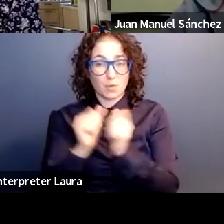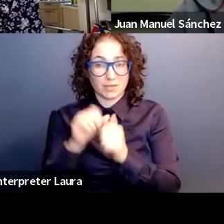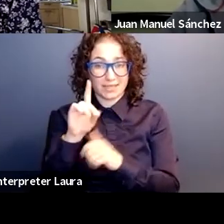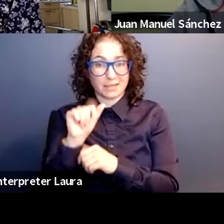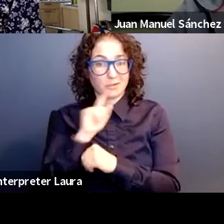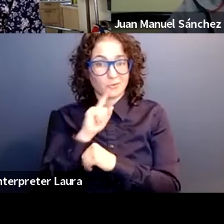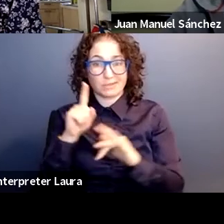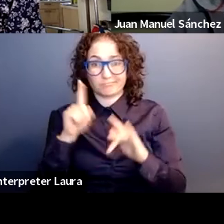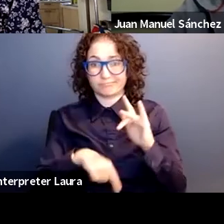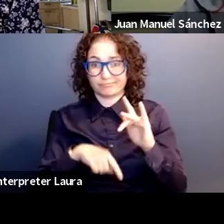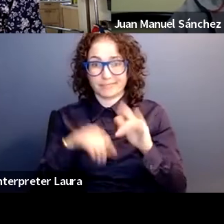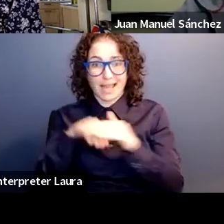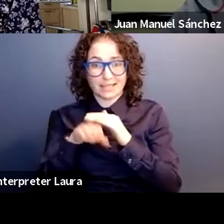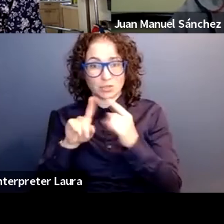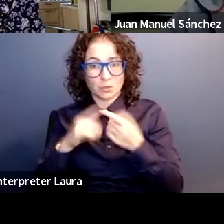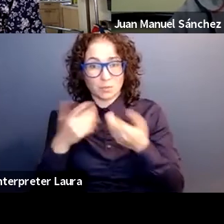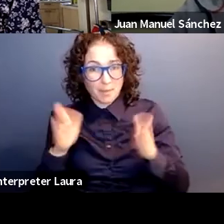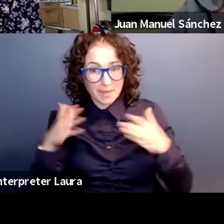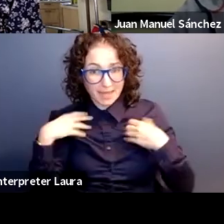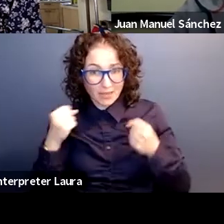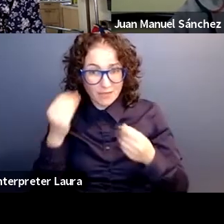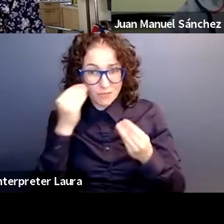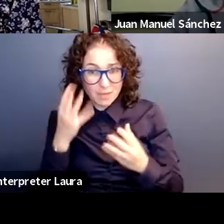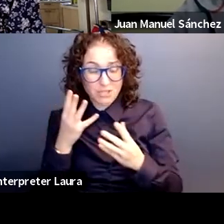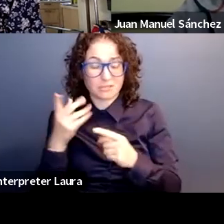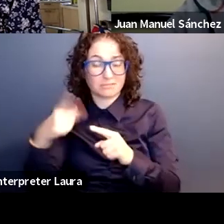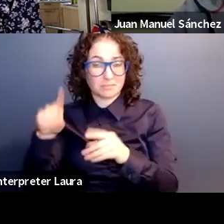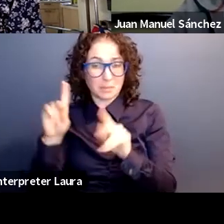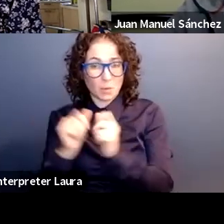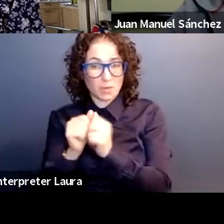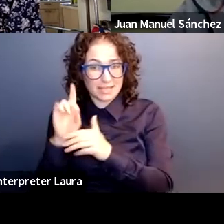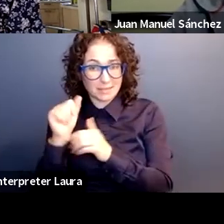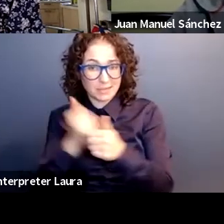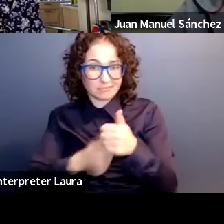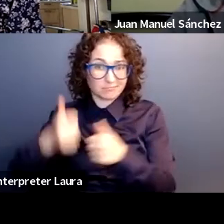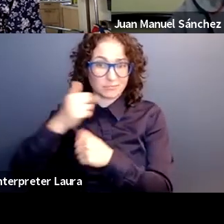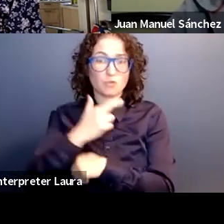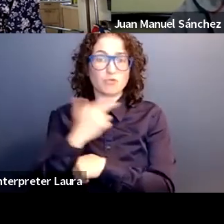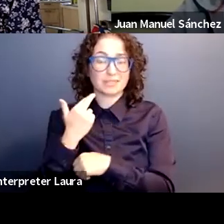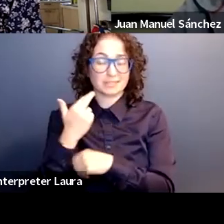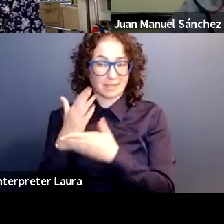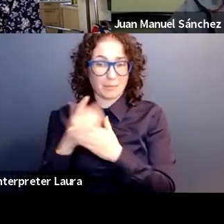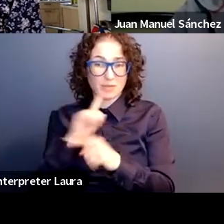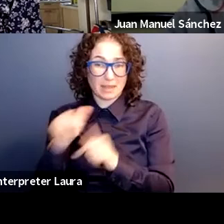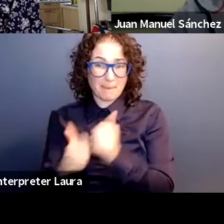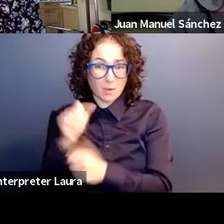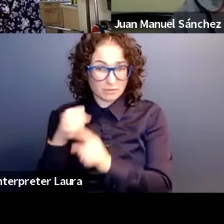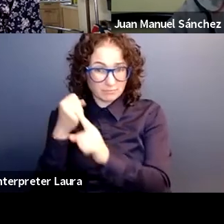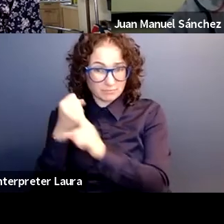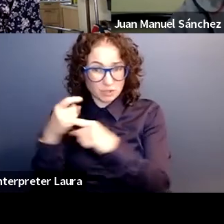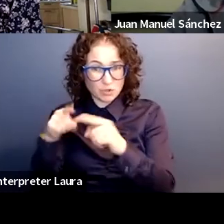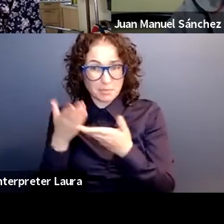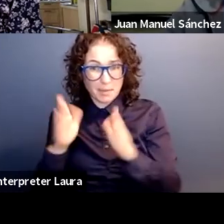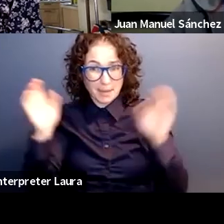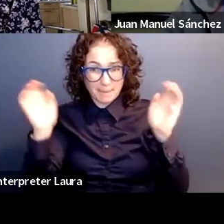to public health information, are at higher risk, and are some of the most impacted during public emergencies. So I